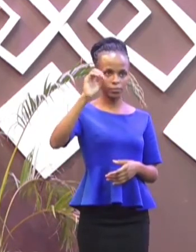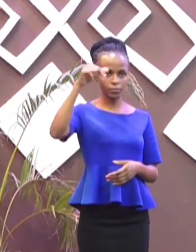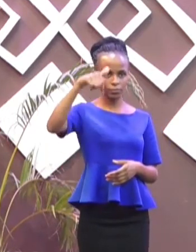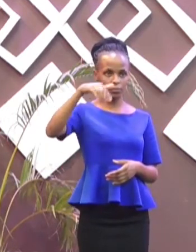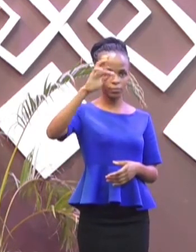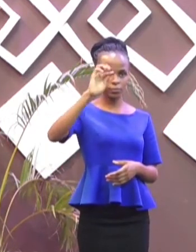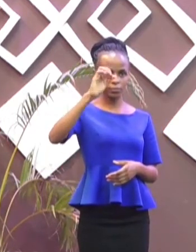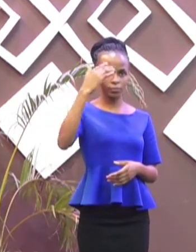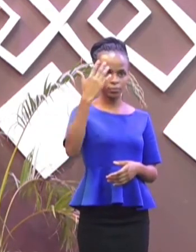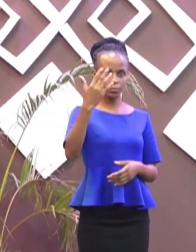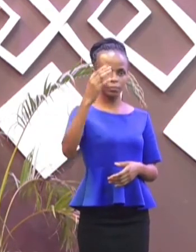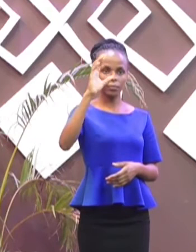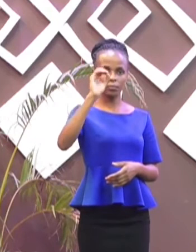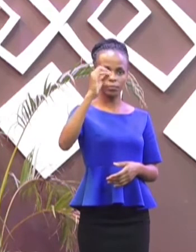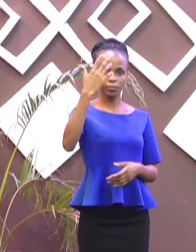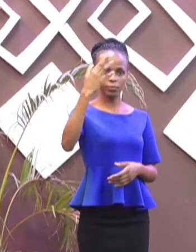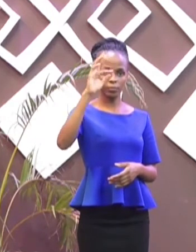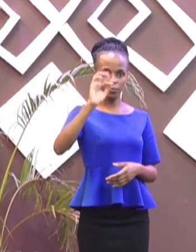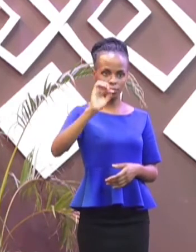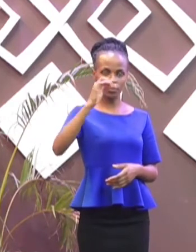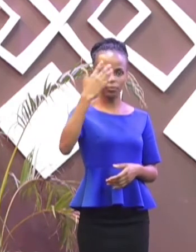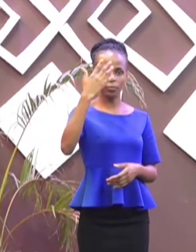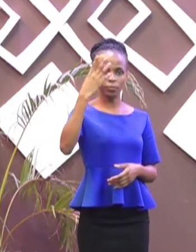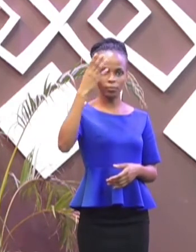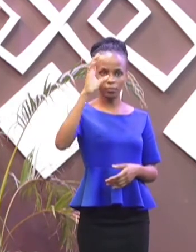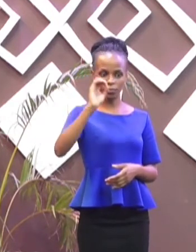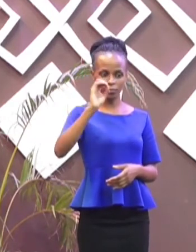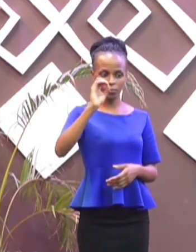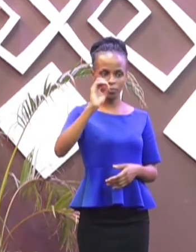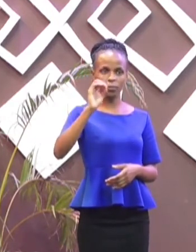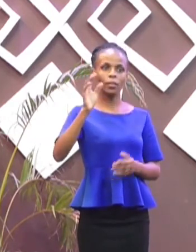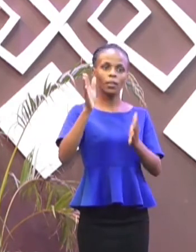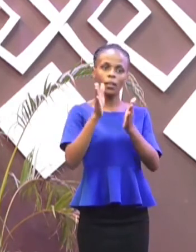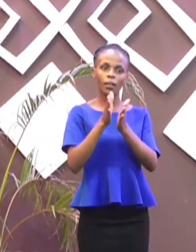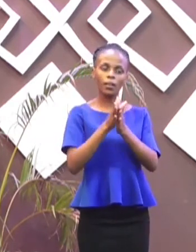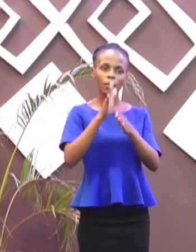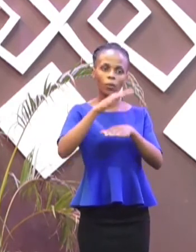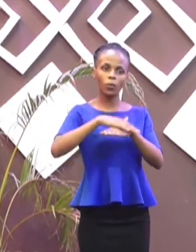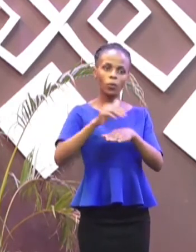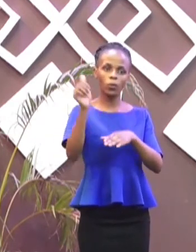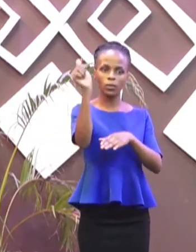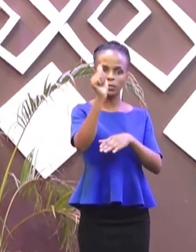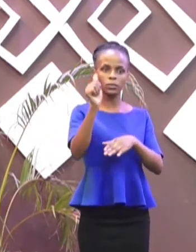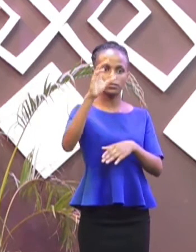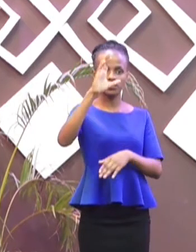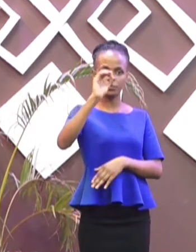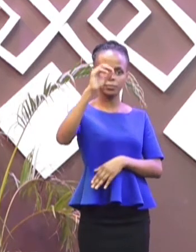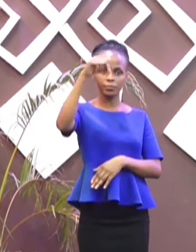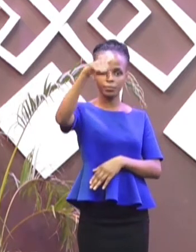not musamf munana tanu, not itanu munana, tanu nyanot, ate abali